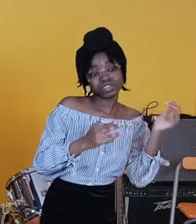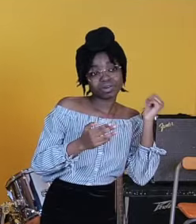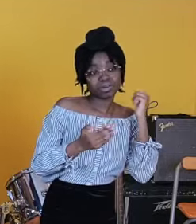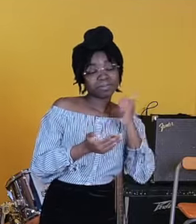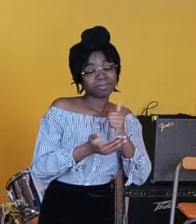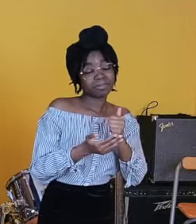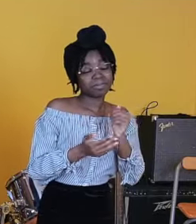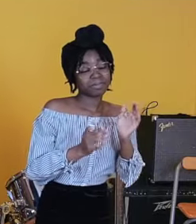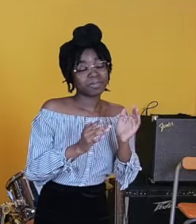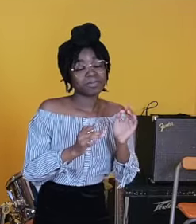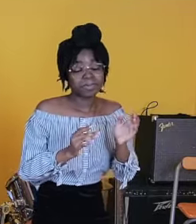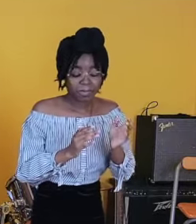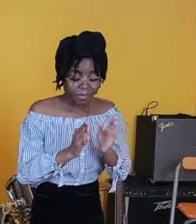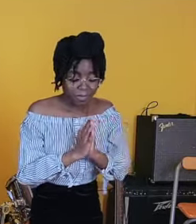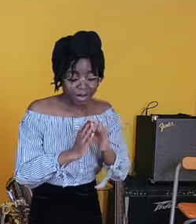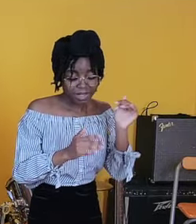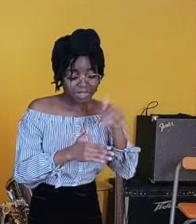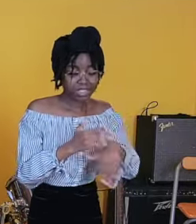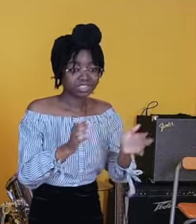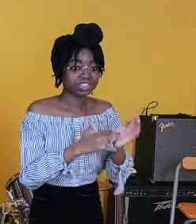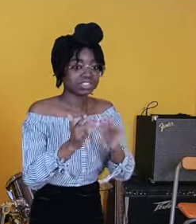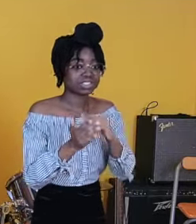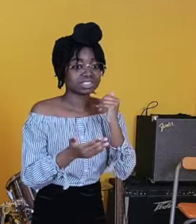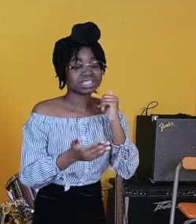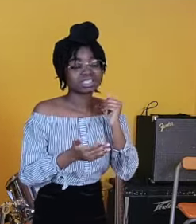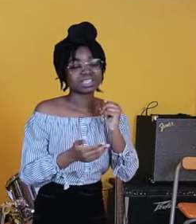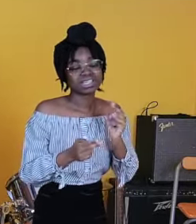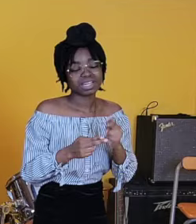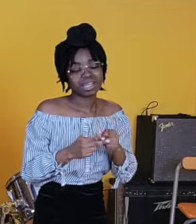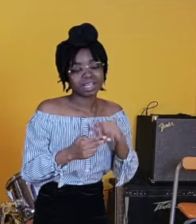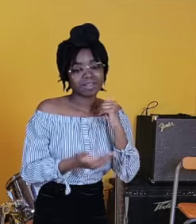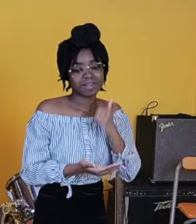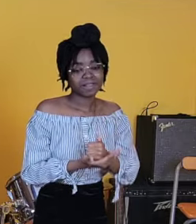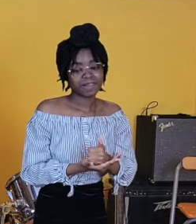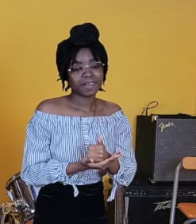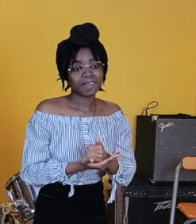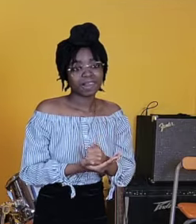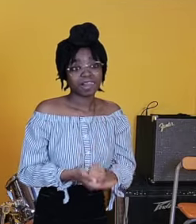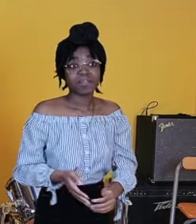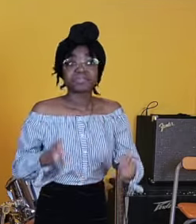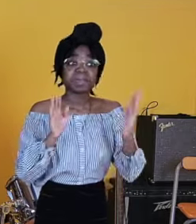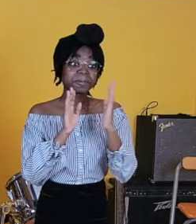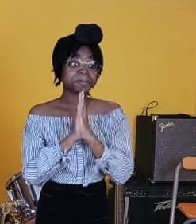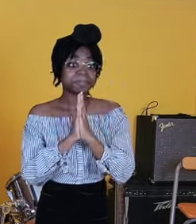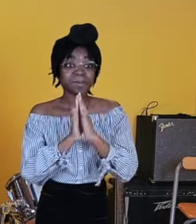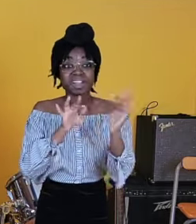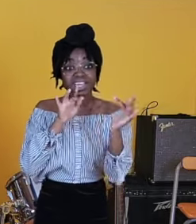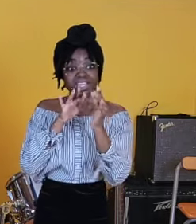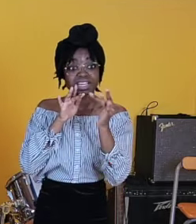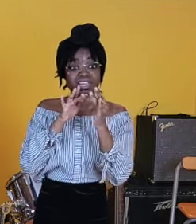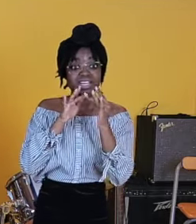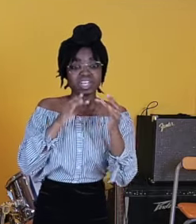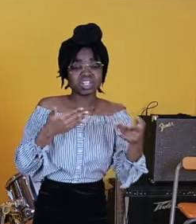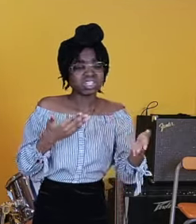prayer, it's very easy. Please, you know, you can reach back to us. We'll show you